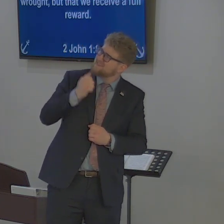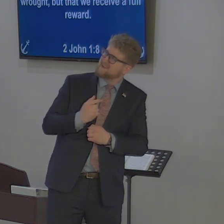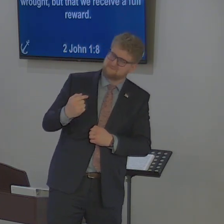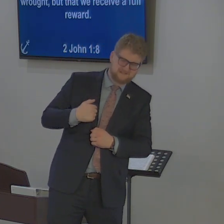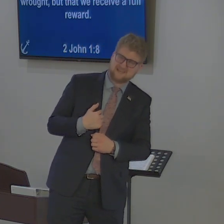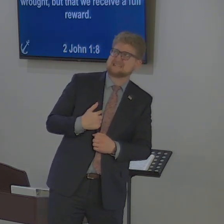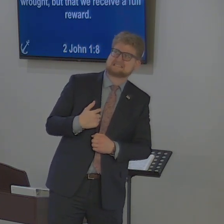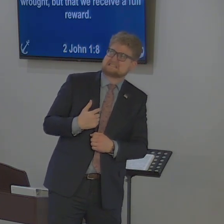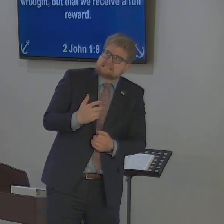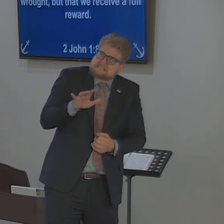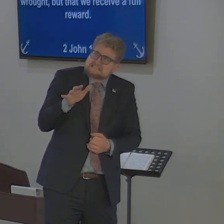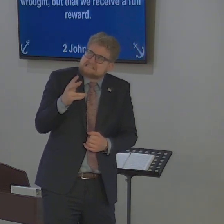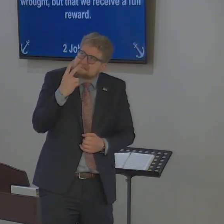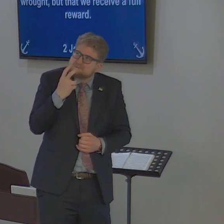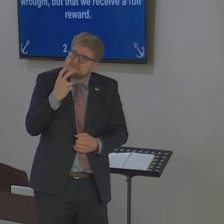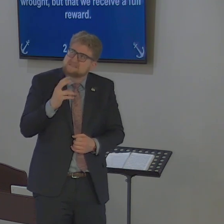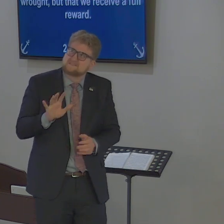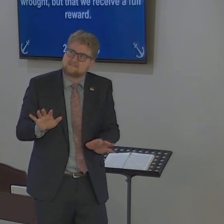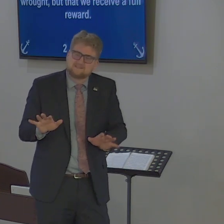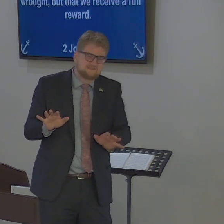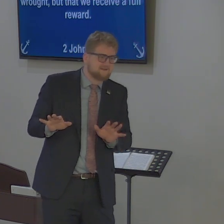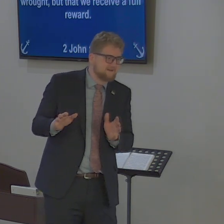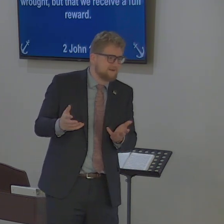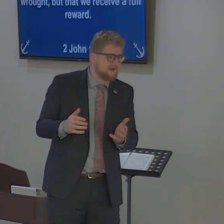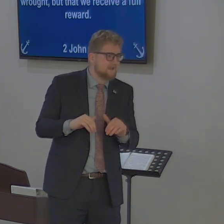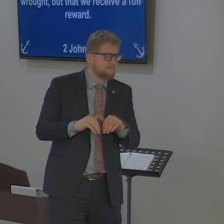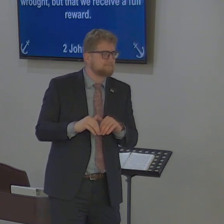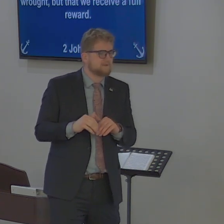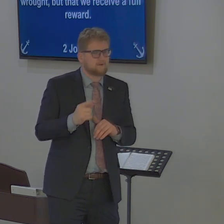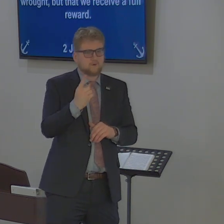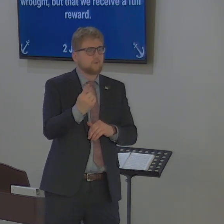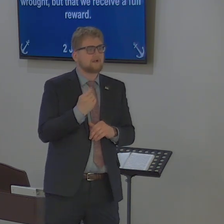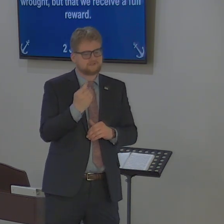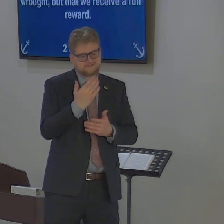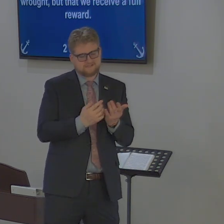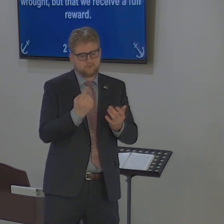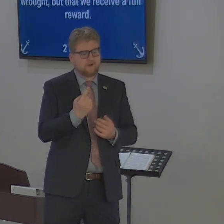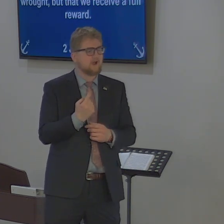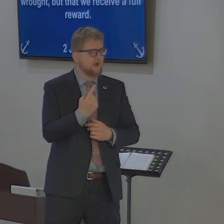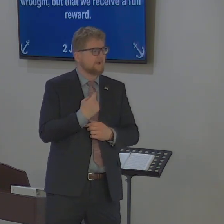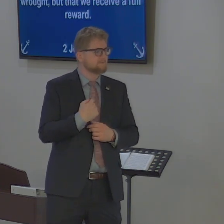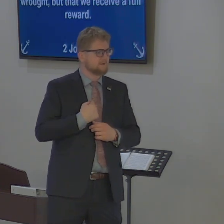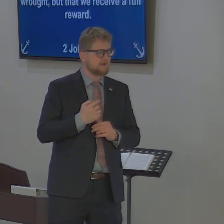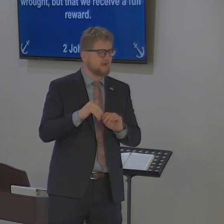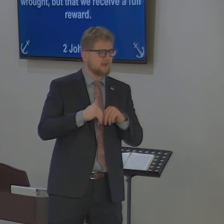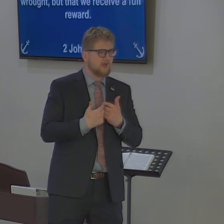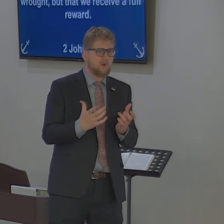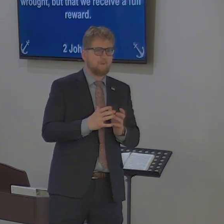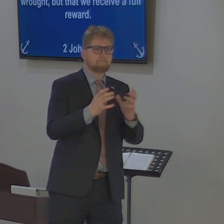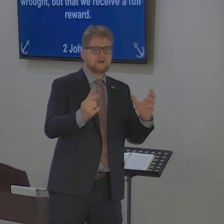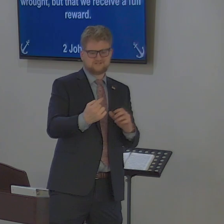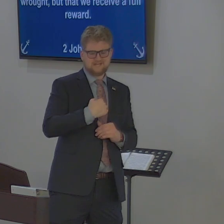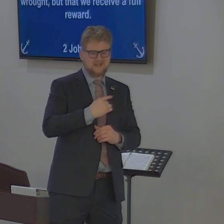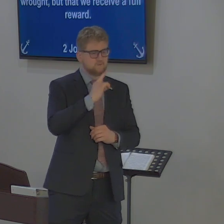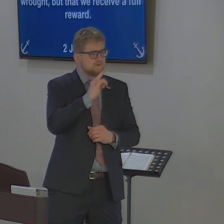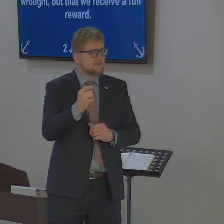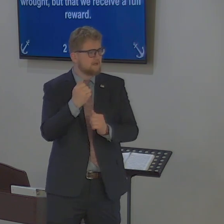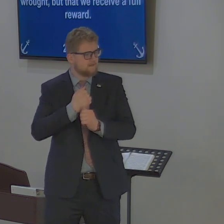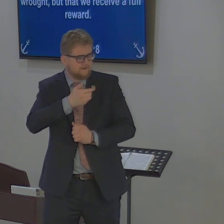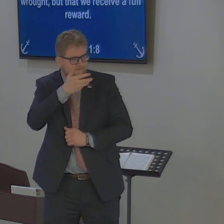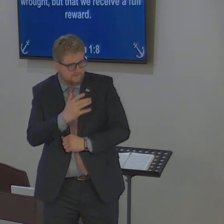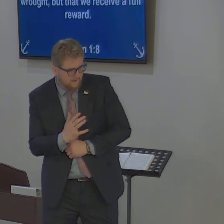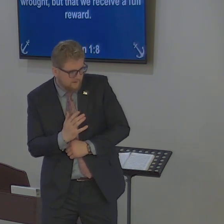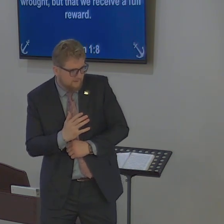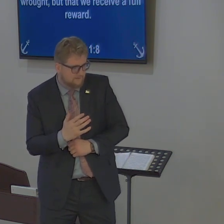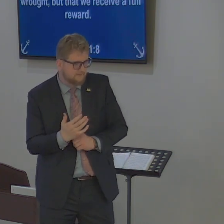heart and mind quite frequently is, how much do I really love God? Right? We begin to doubt those things because of the deception that comes. And deception is